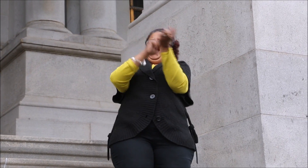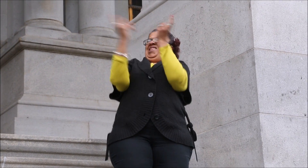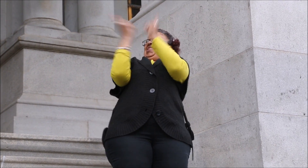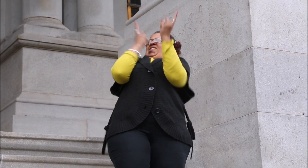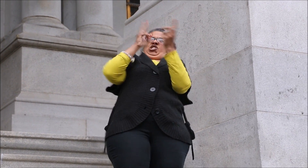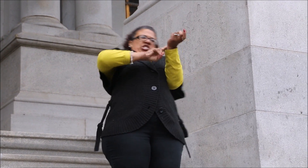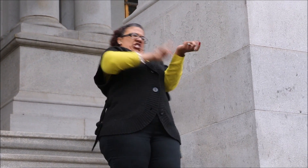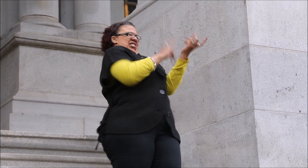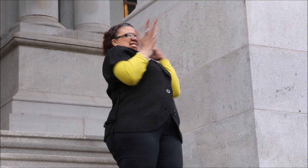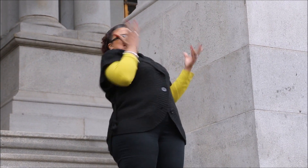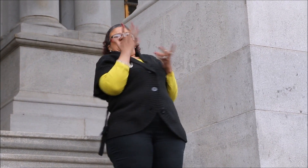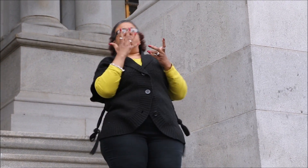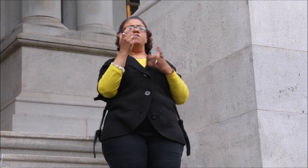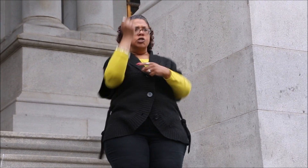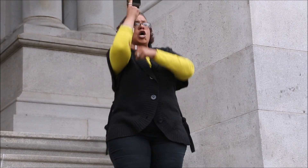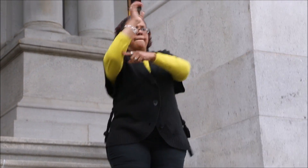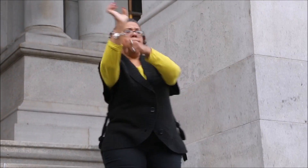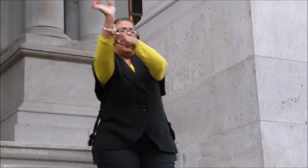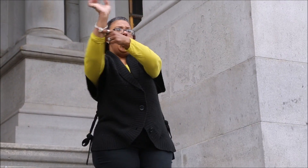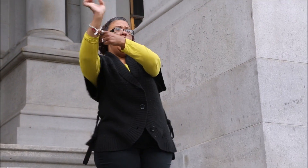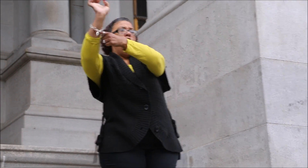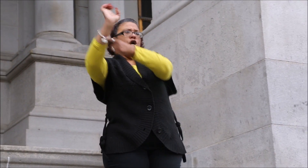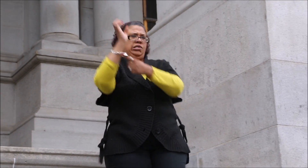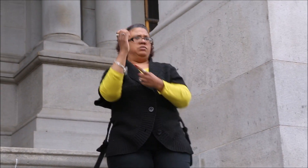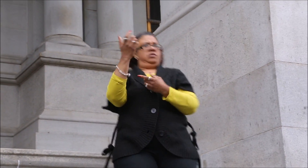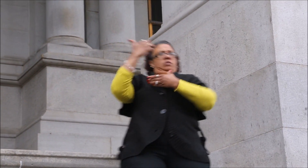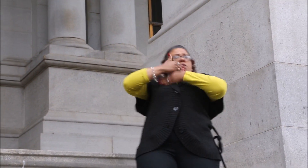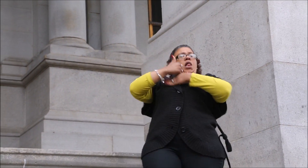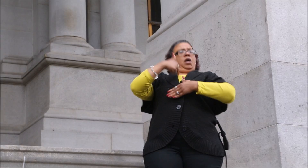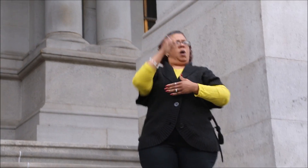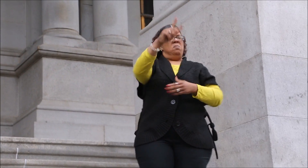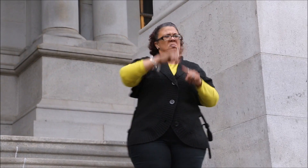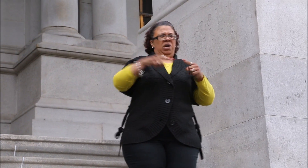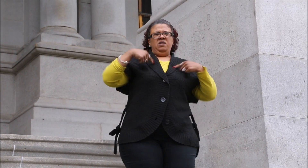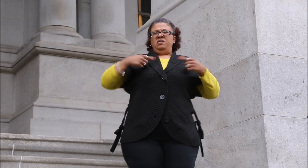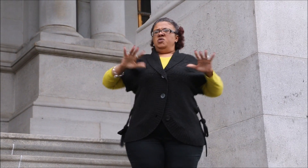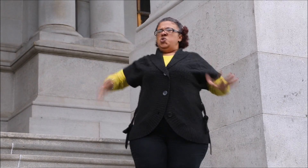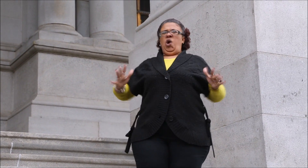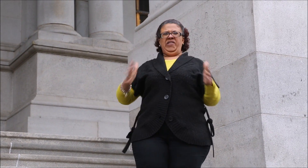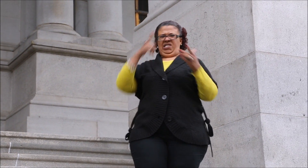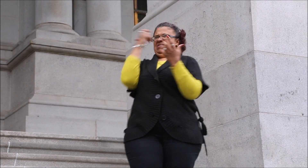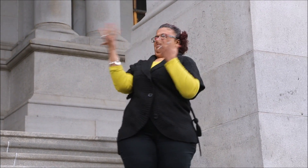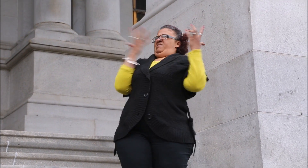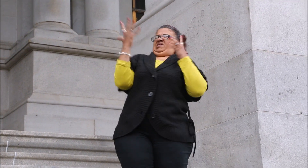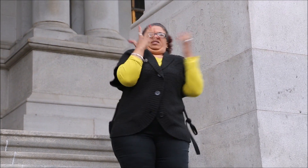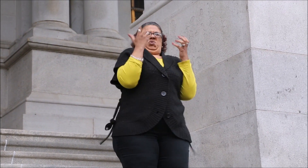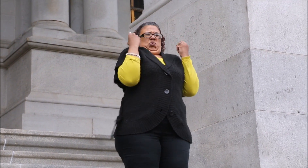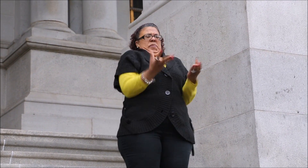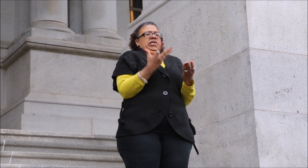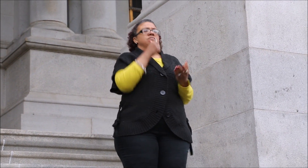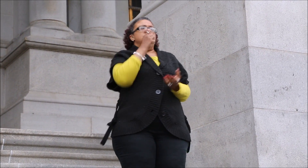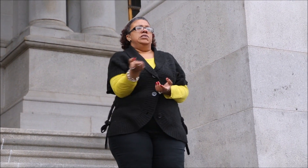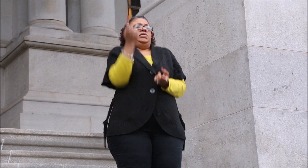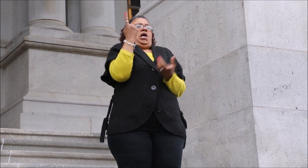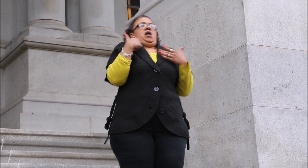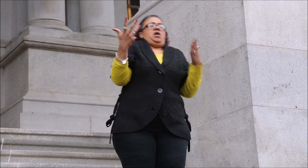pay taxes, and that covers things like our houses, our jobs. These are all ways that we end up